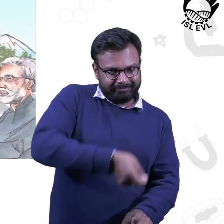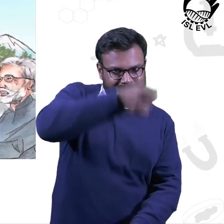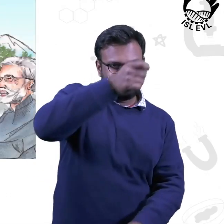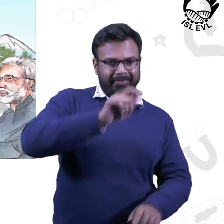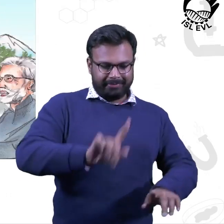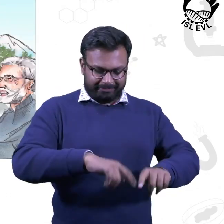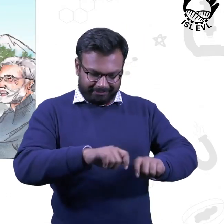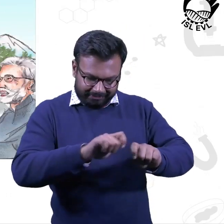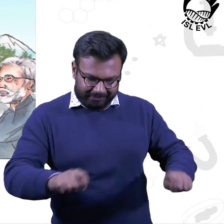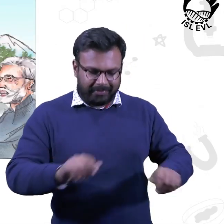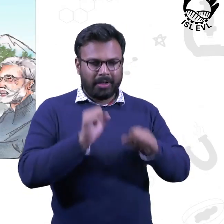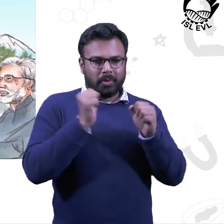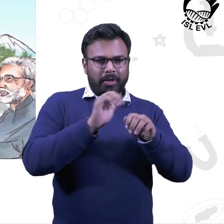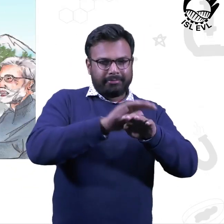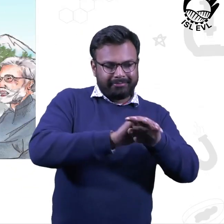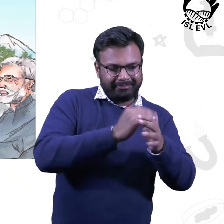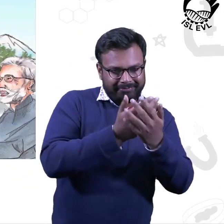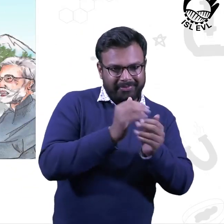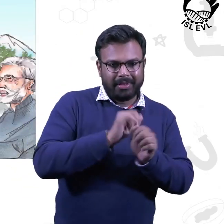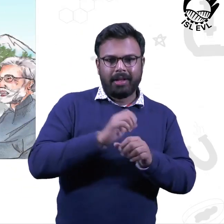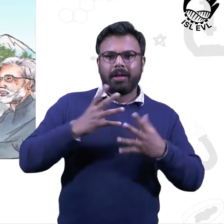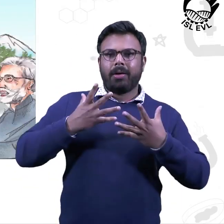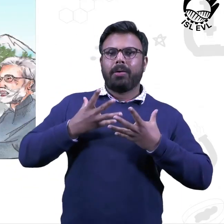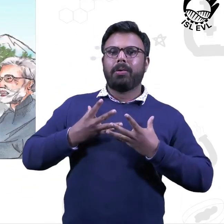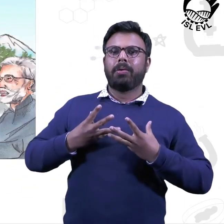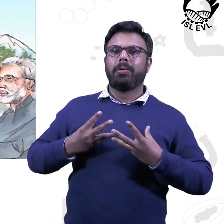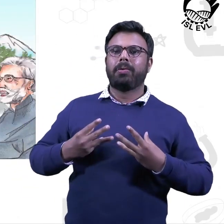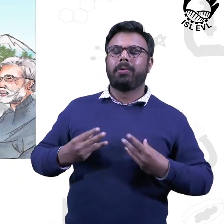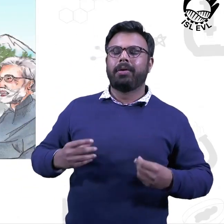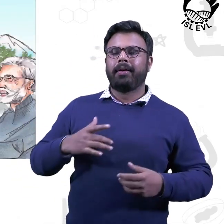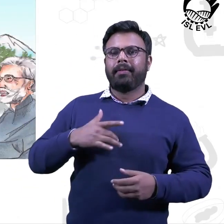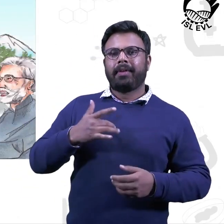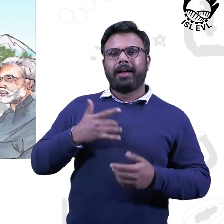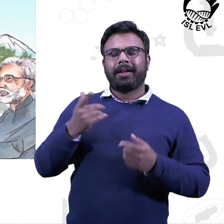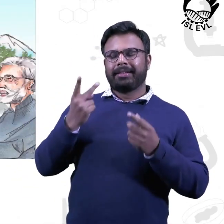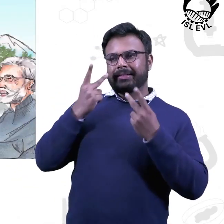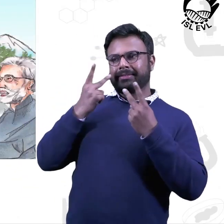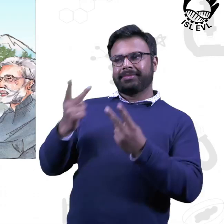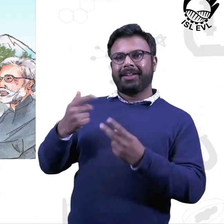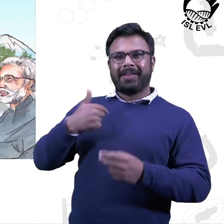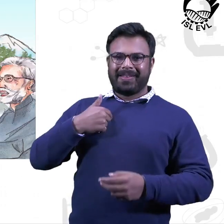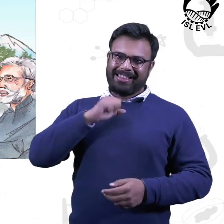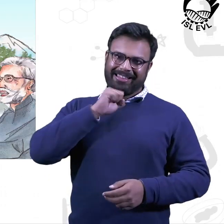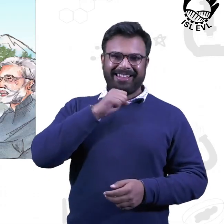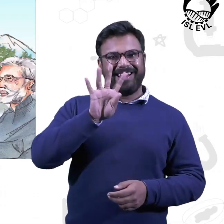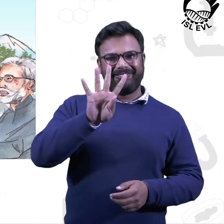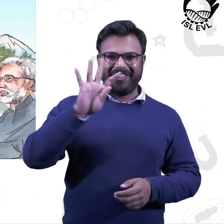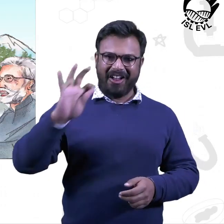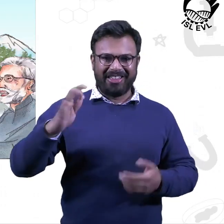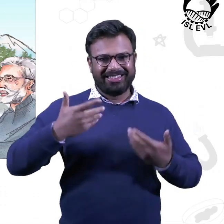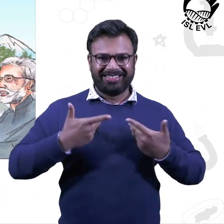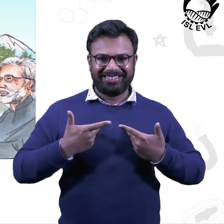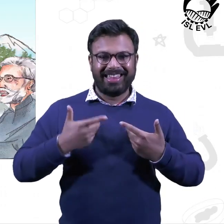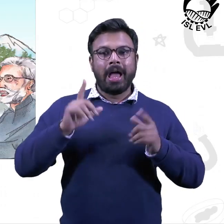snow boots made it even more difficult. Dr. Smith, as always, was there to support